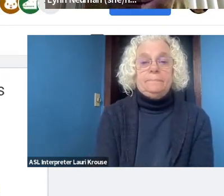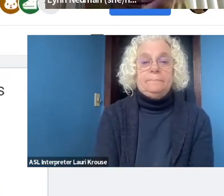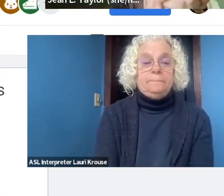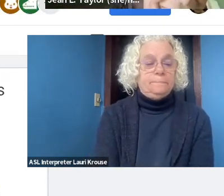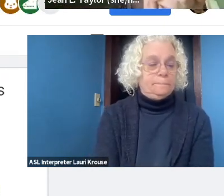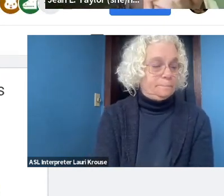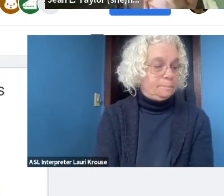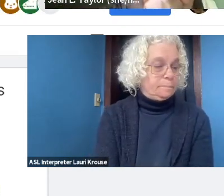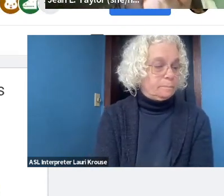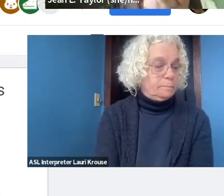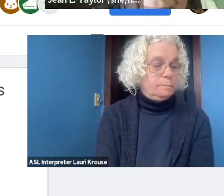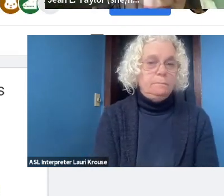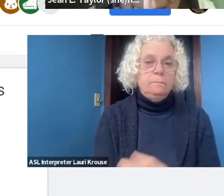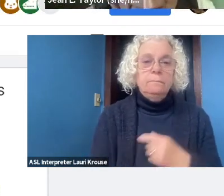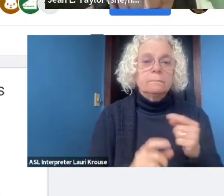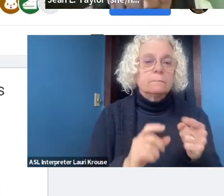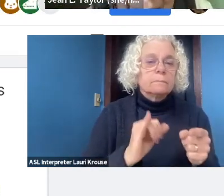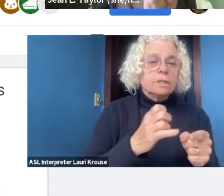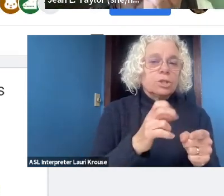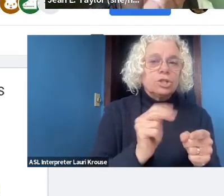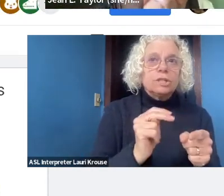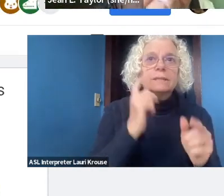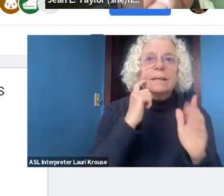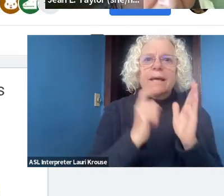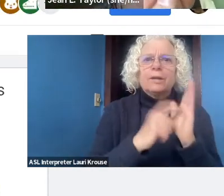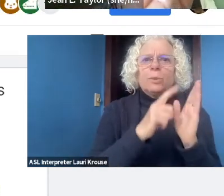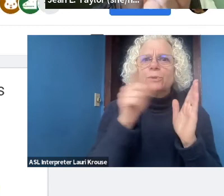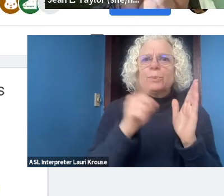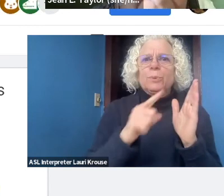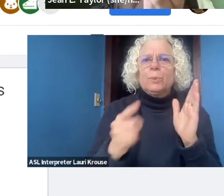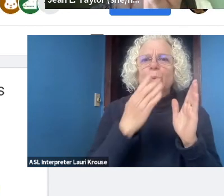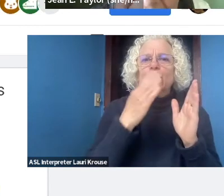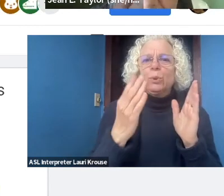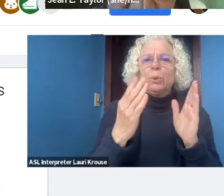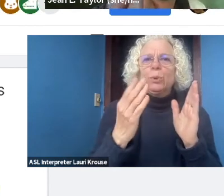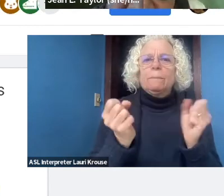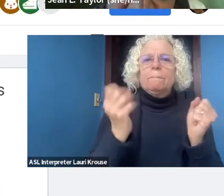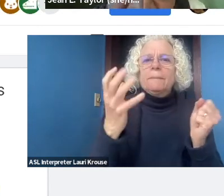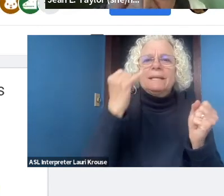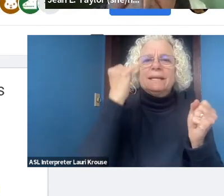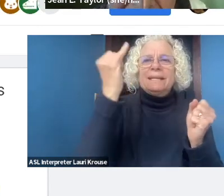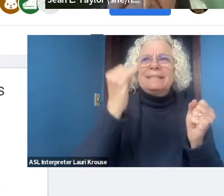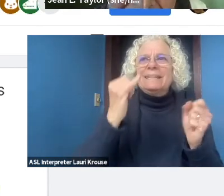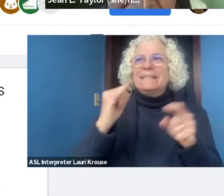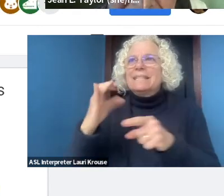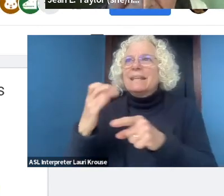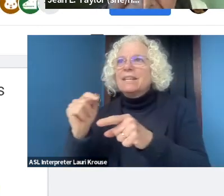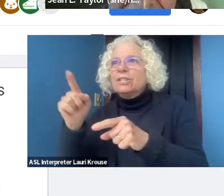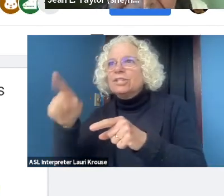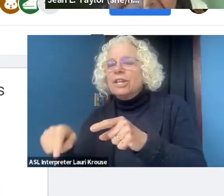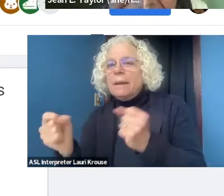Well, these are fantastic. Let's just take a little bit more time. I'm going back and forth between the chat and the Jamboard.